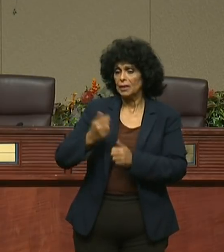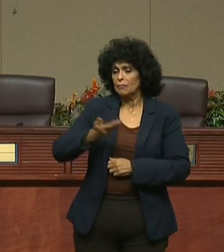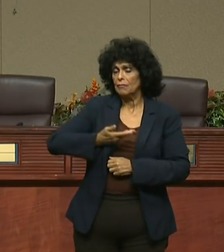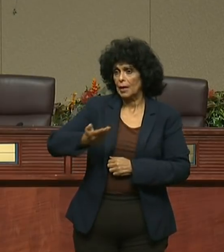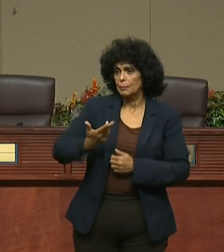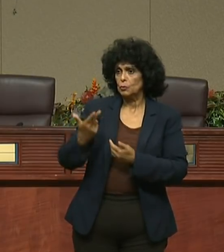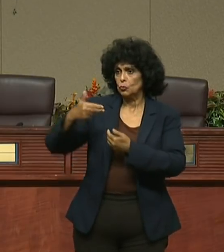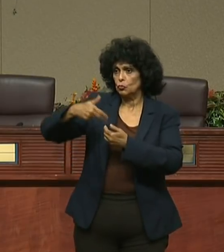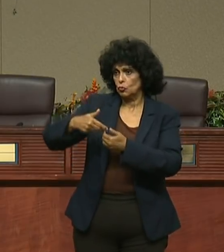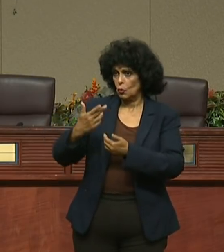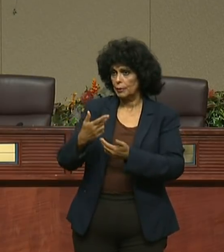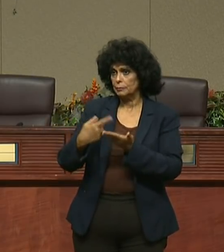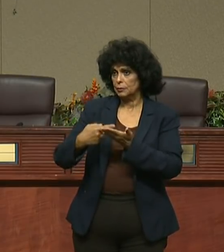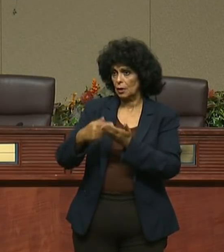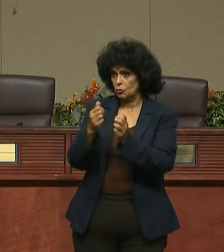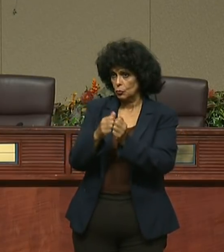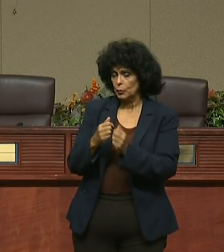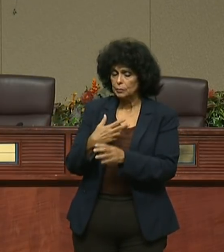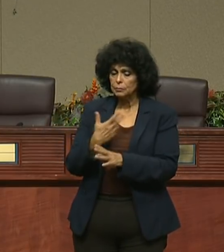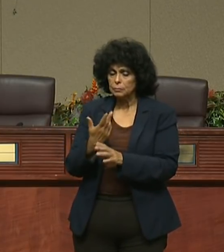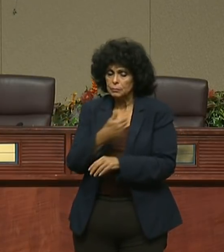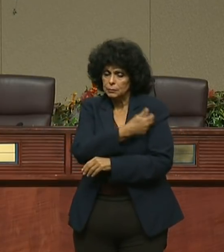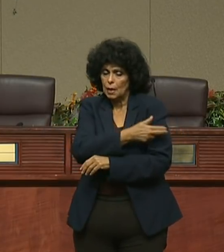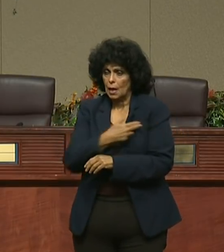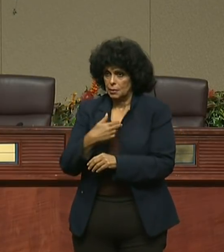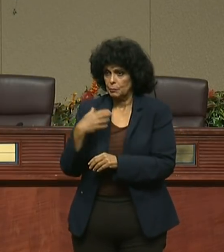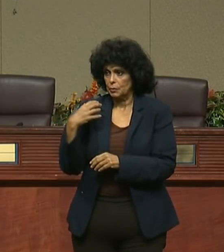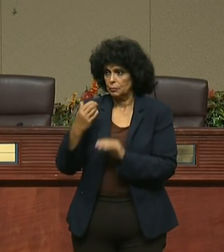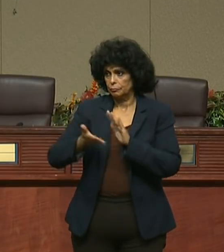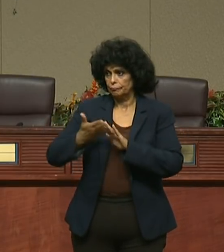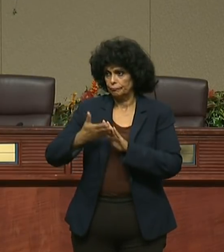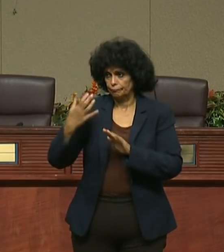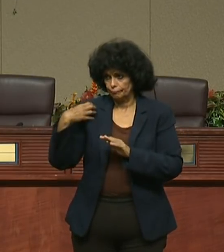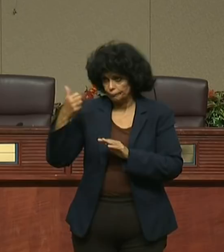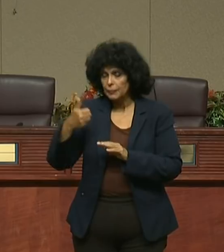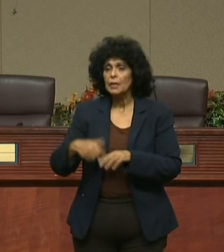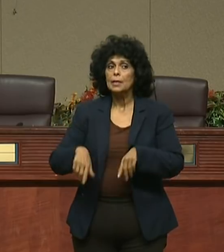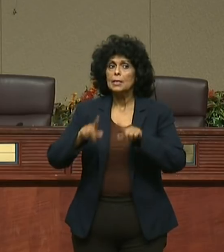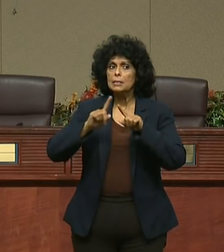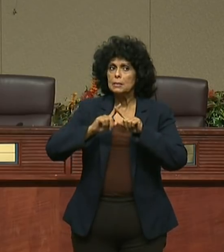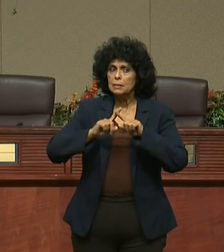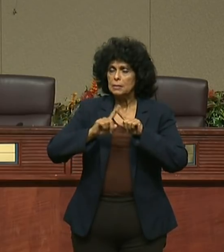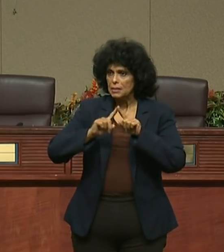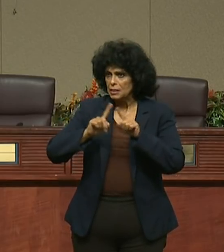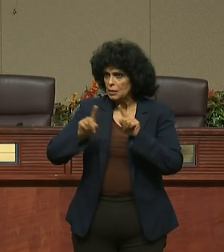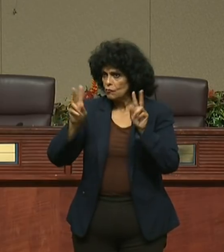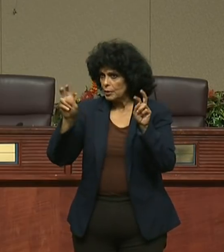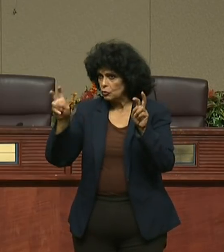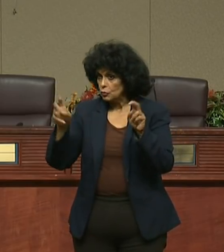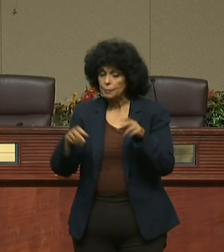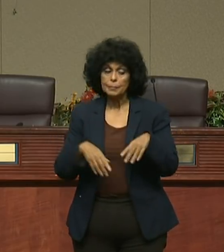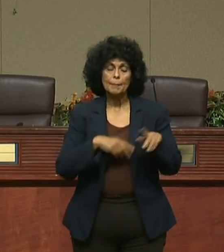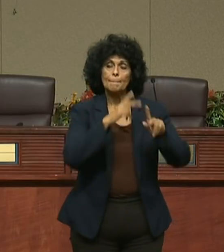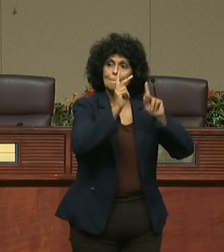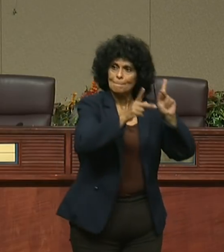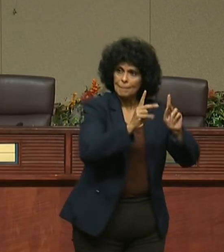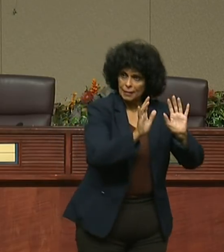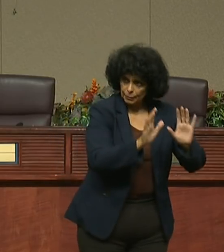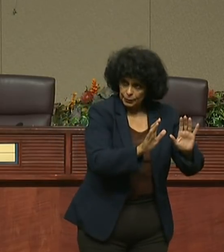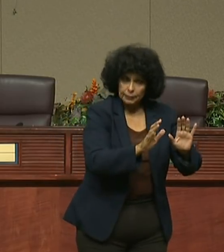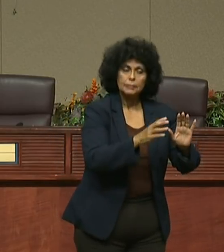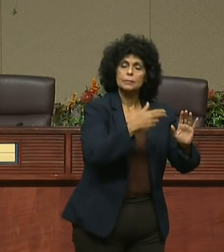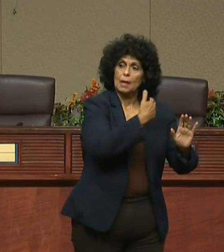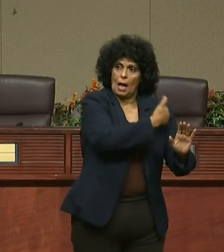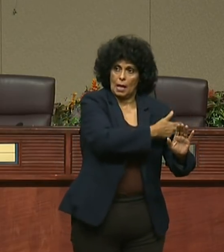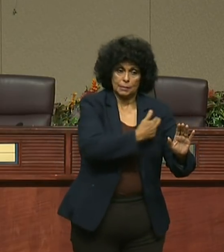part of it. There are several issues. First, there are individuals in the hospital that don't